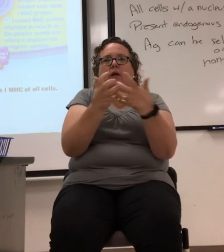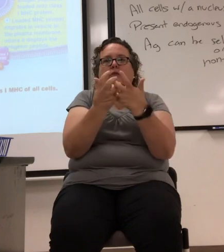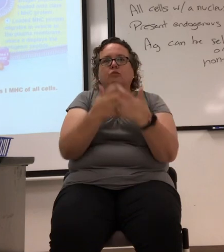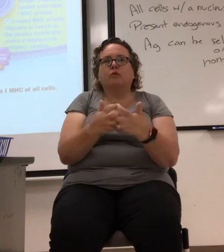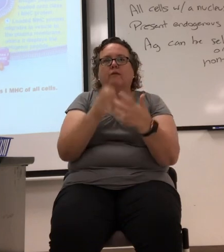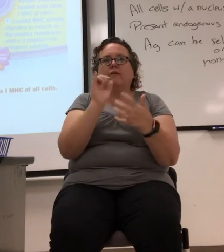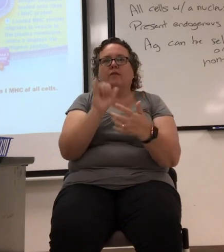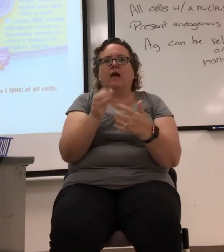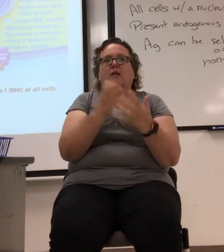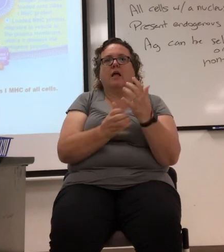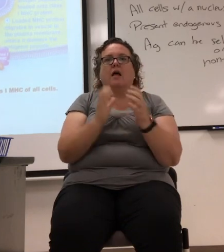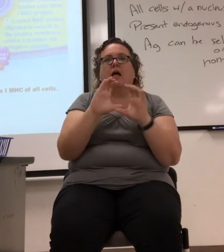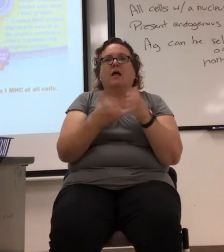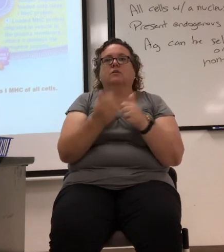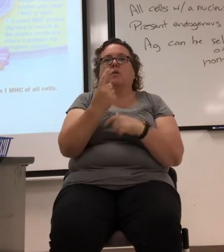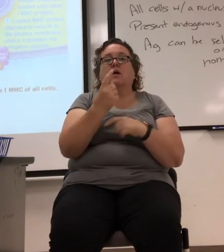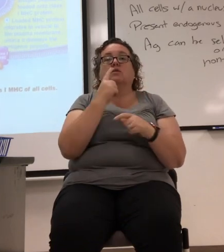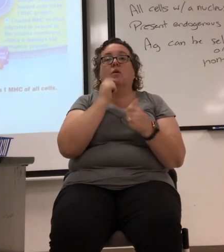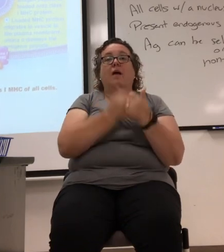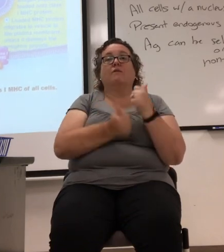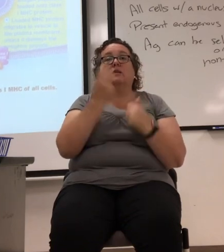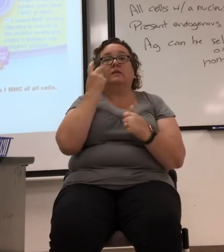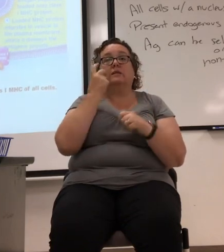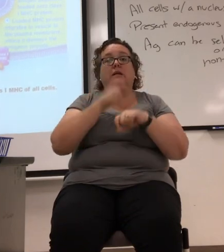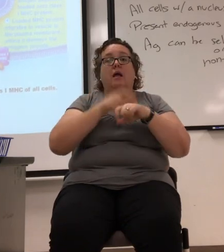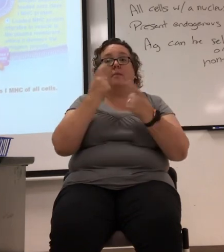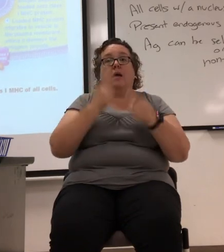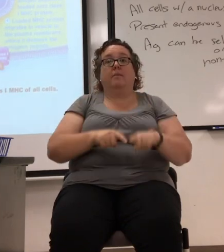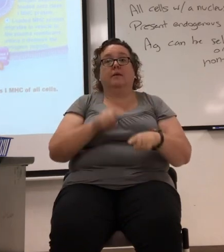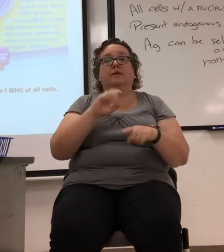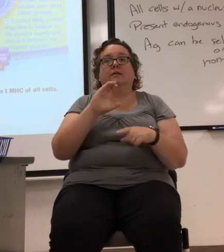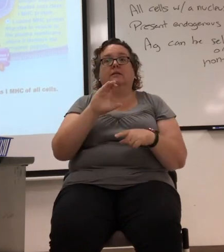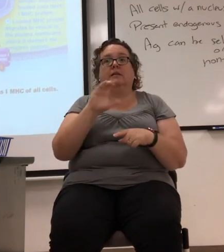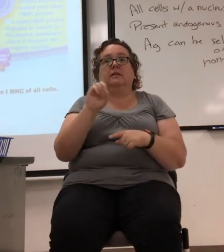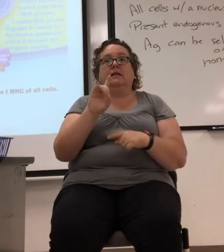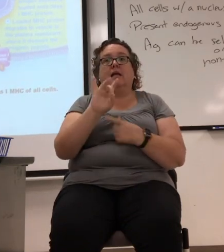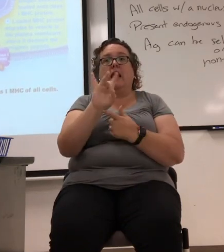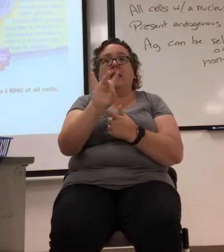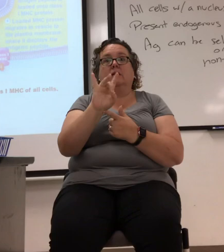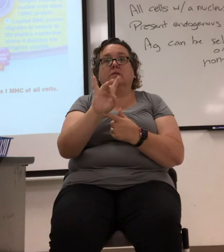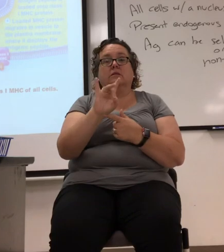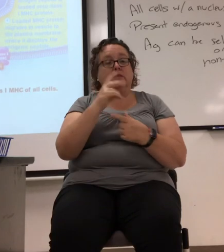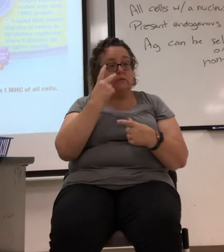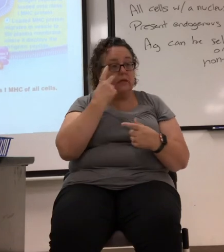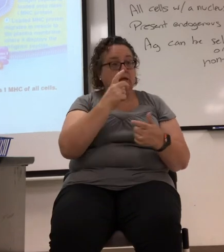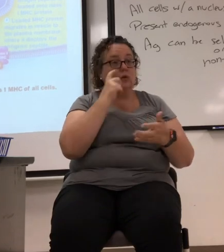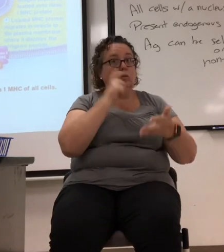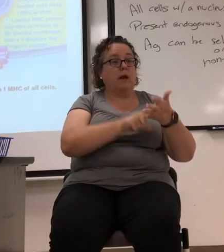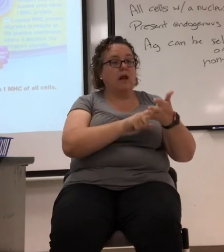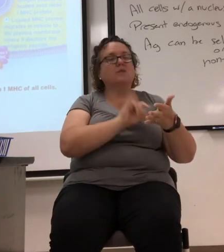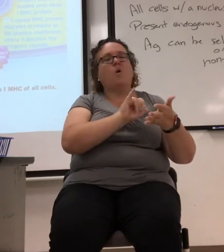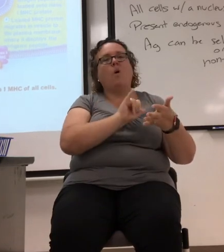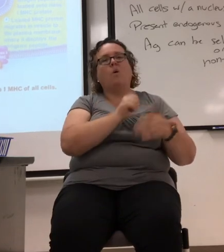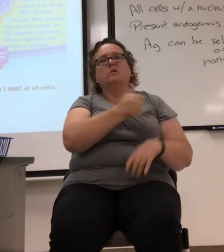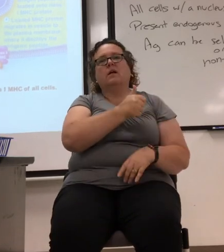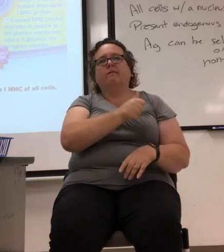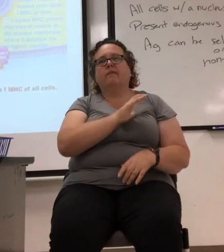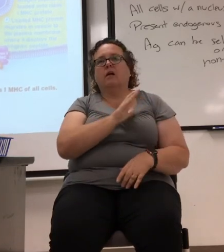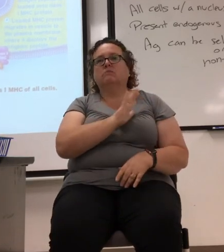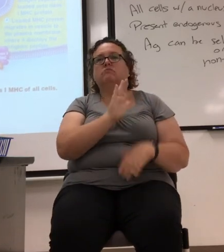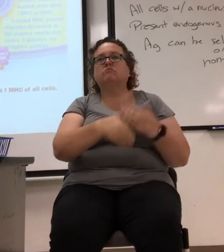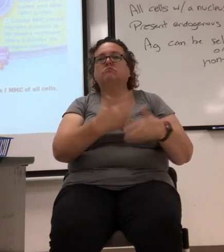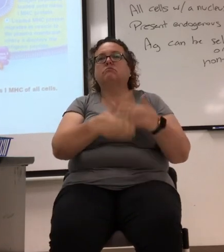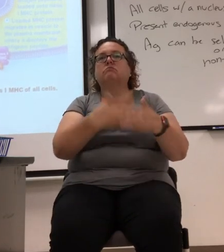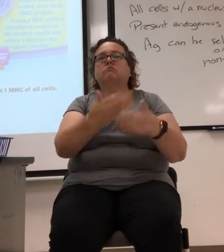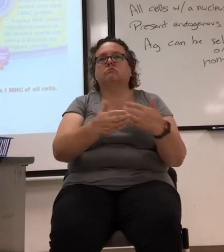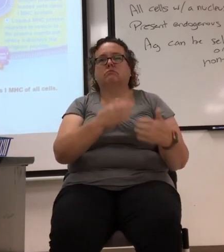MHC and display it. So every time a CD8 comes along, you don't activate it. It recognizes you as you. Okay? You